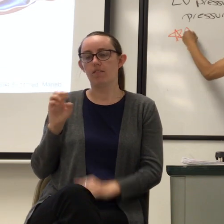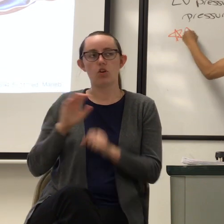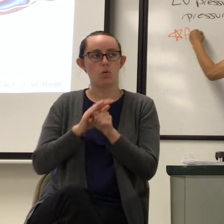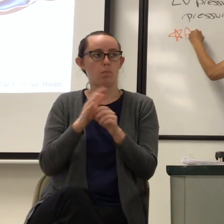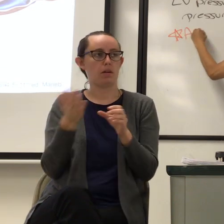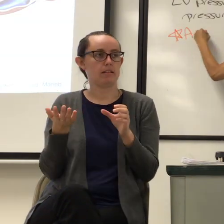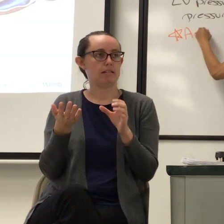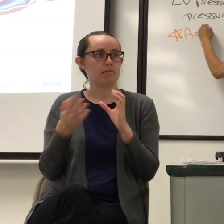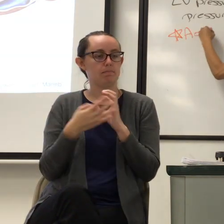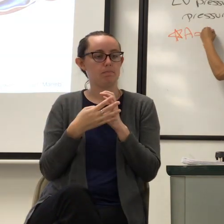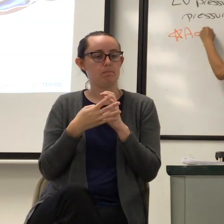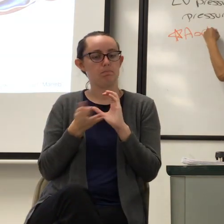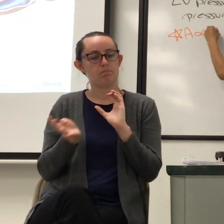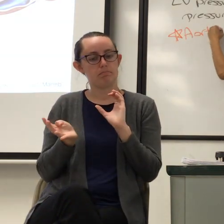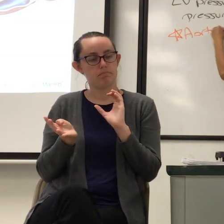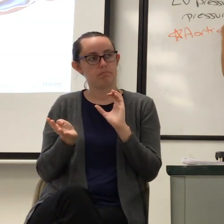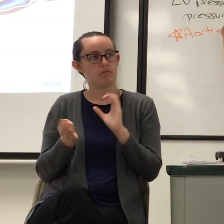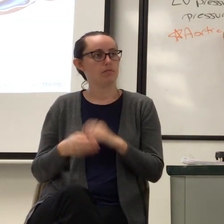Aortic